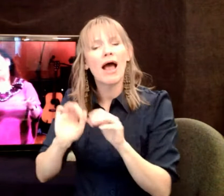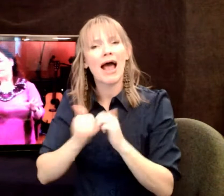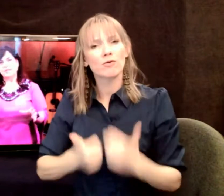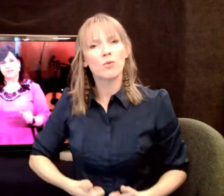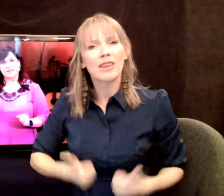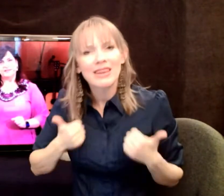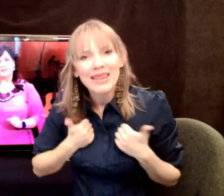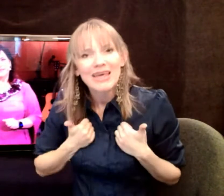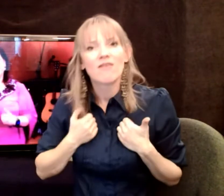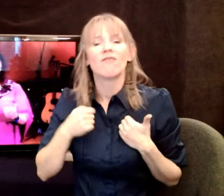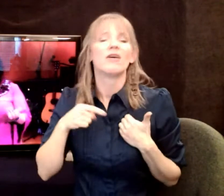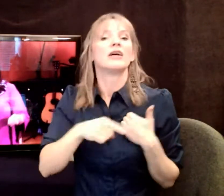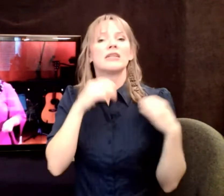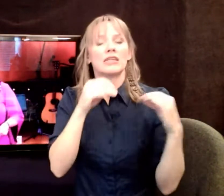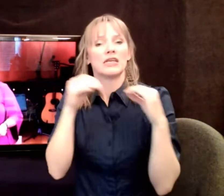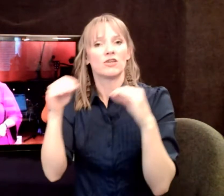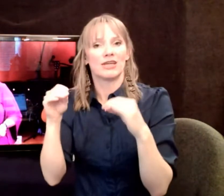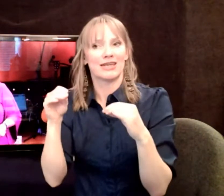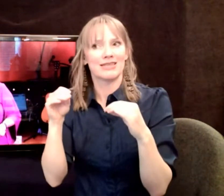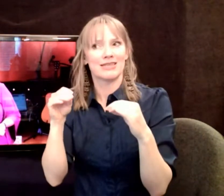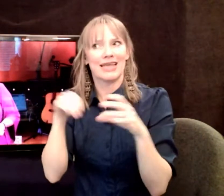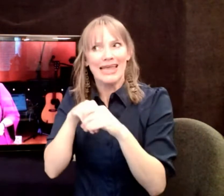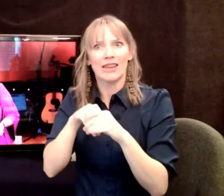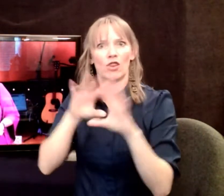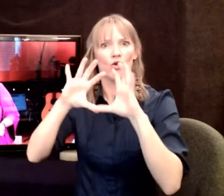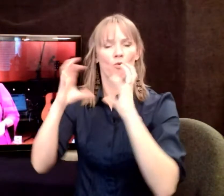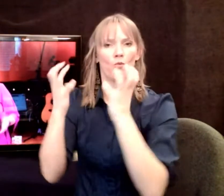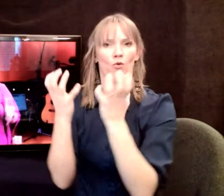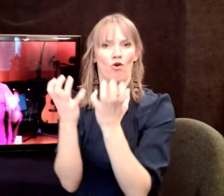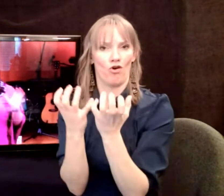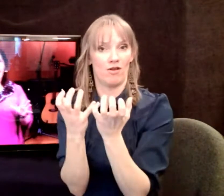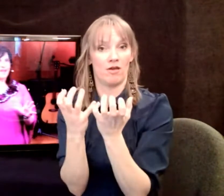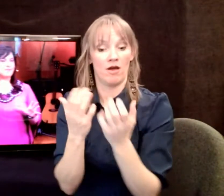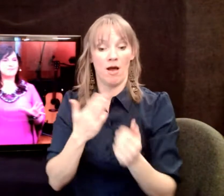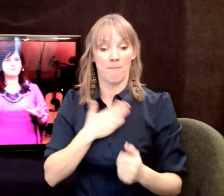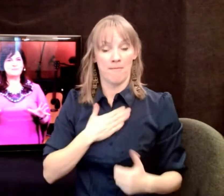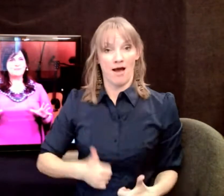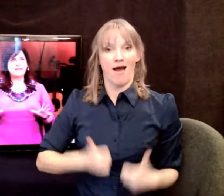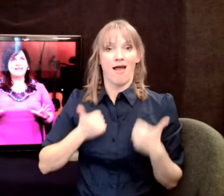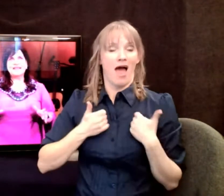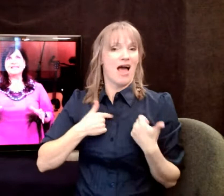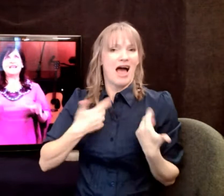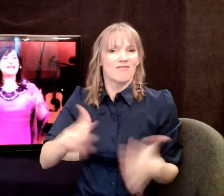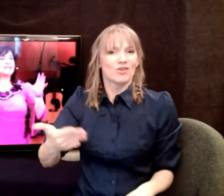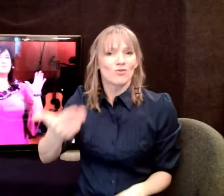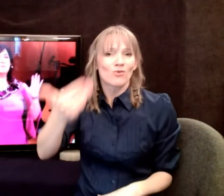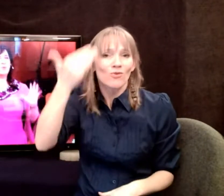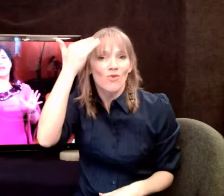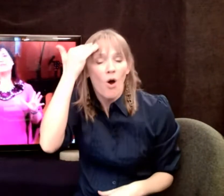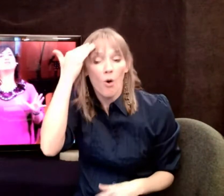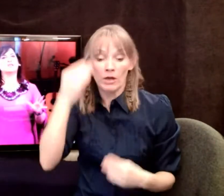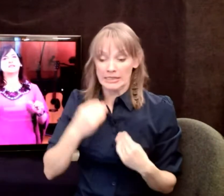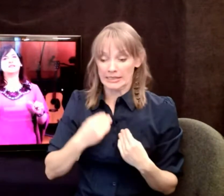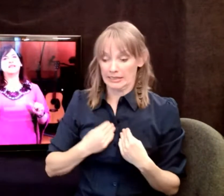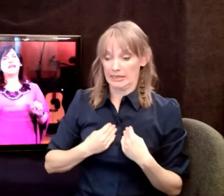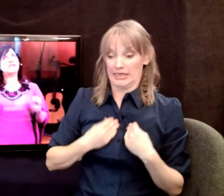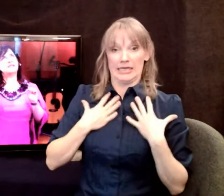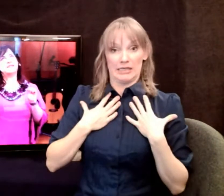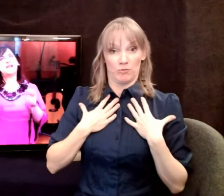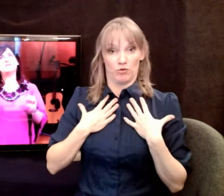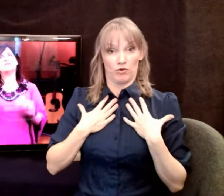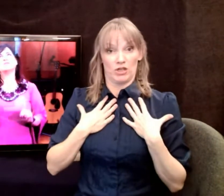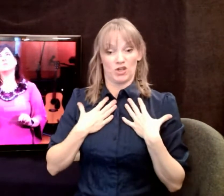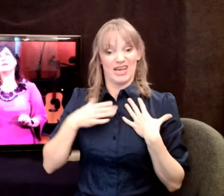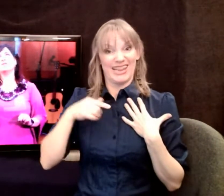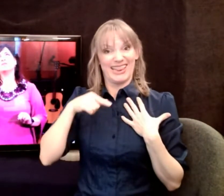these teachings in our world. And what I know in my life is that inspiration and this